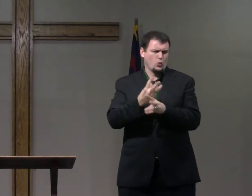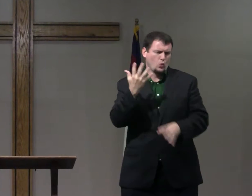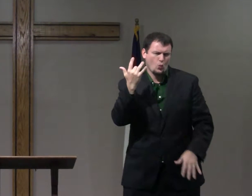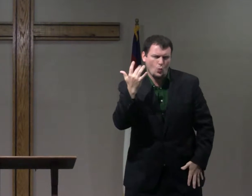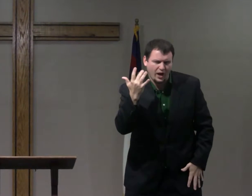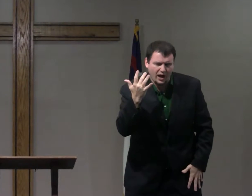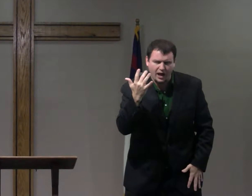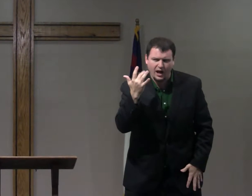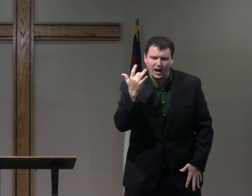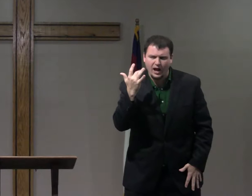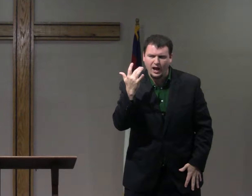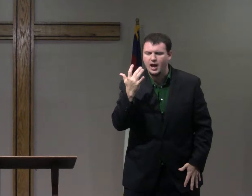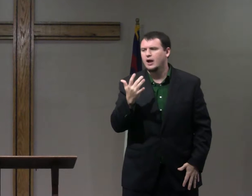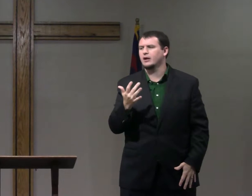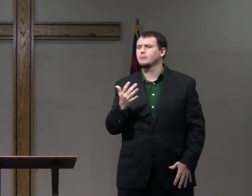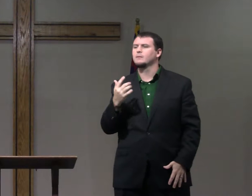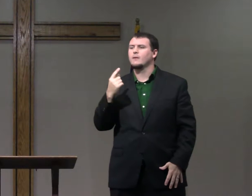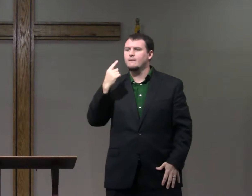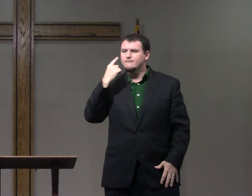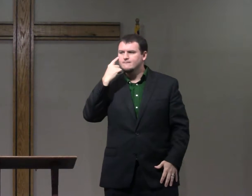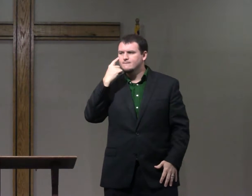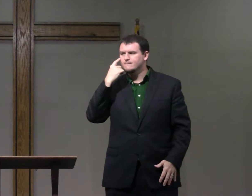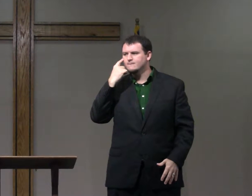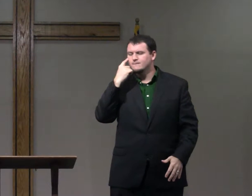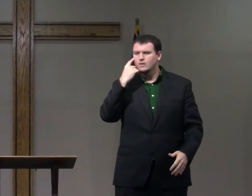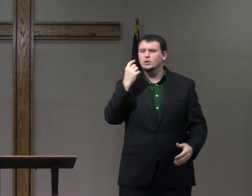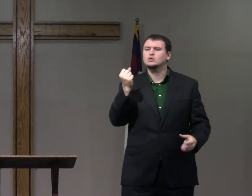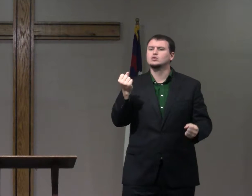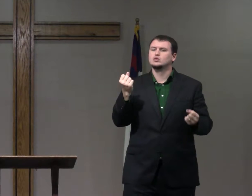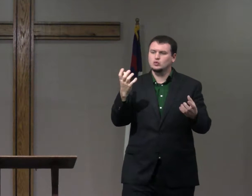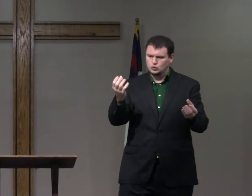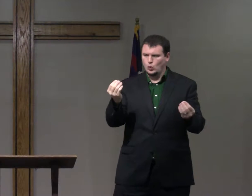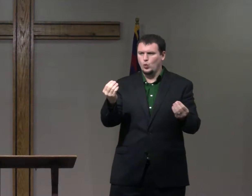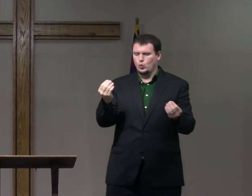So why do we do this? Why do we need to invest in missionaries?